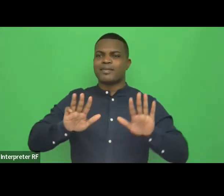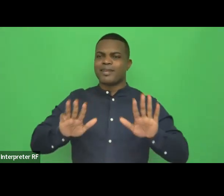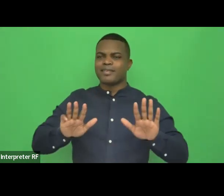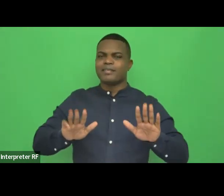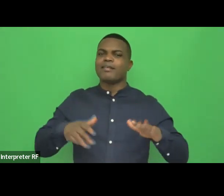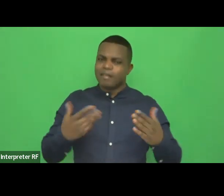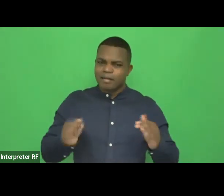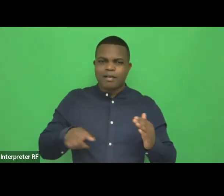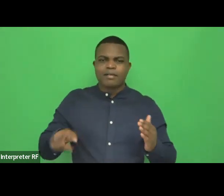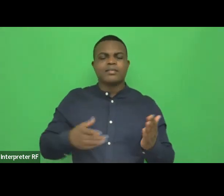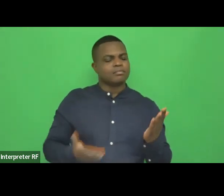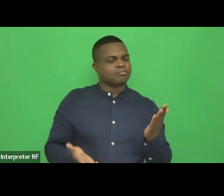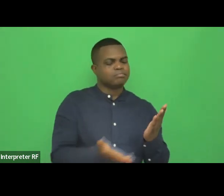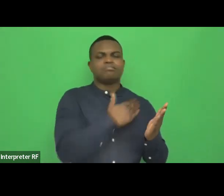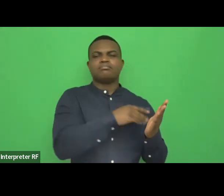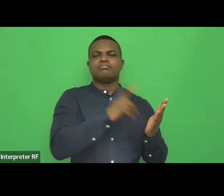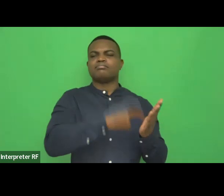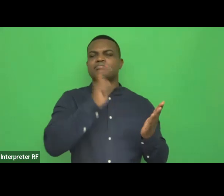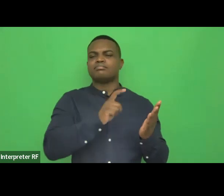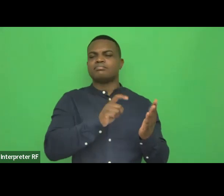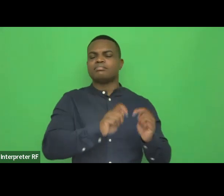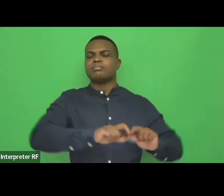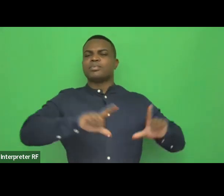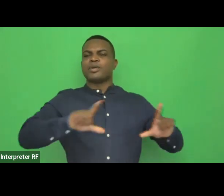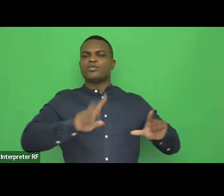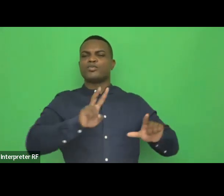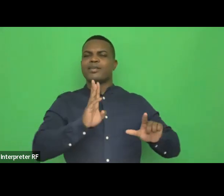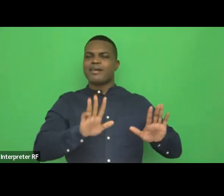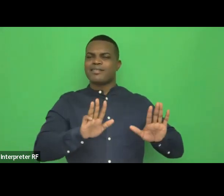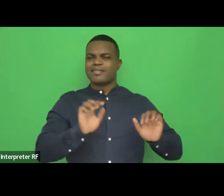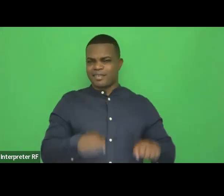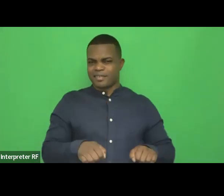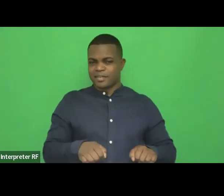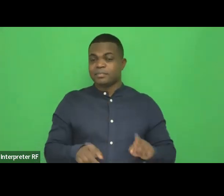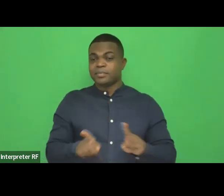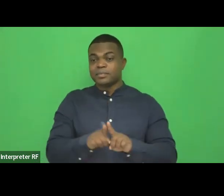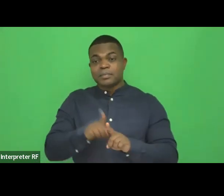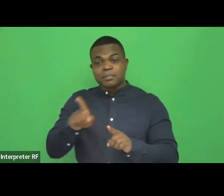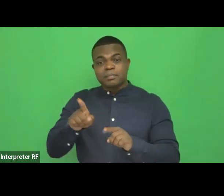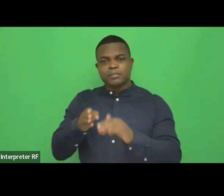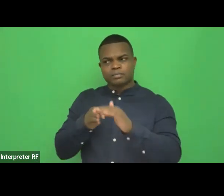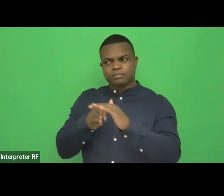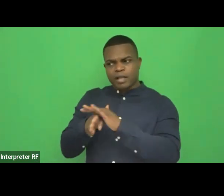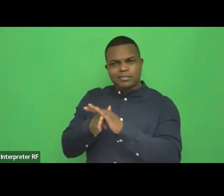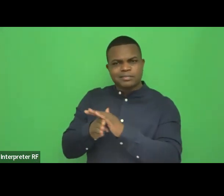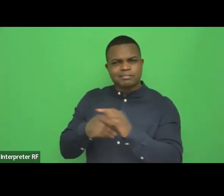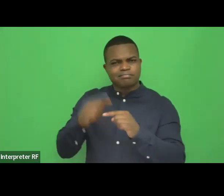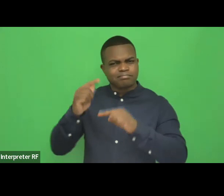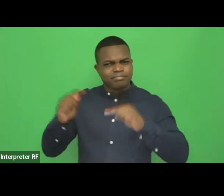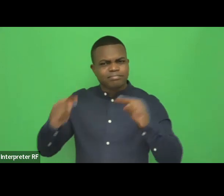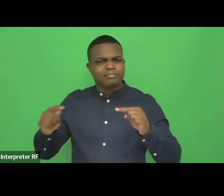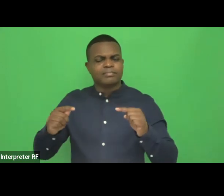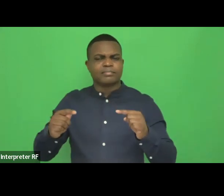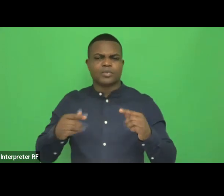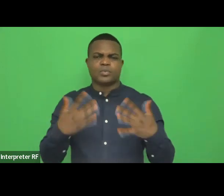of accessible digital book, the student with blindness can independently turn to the same page as the rest of the class and start